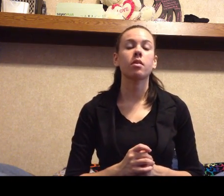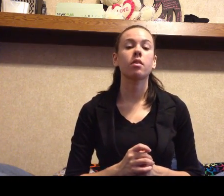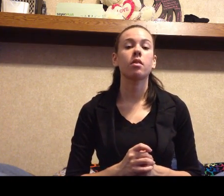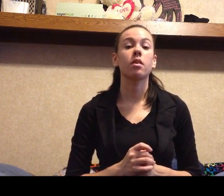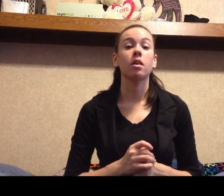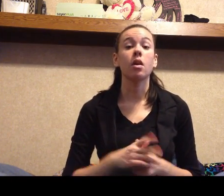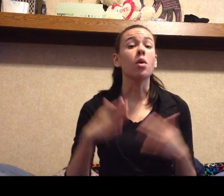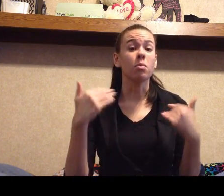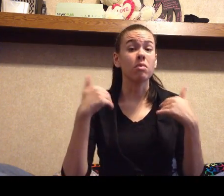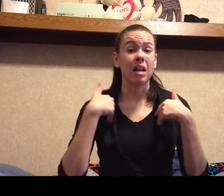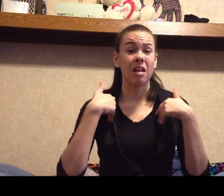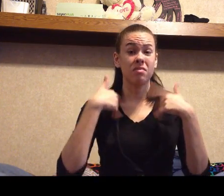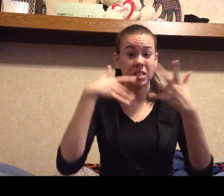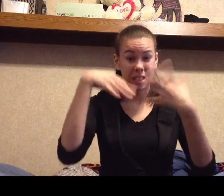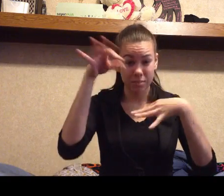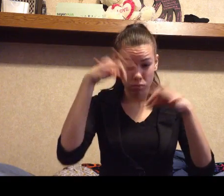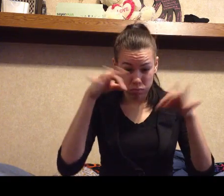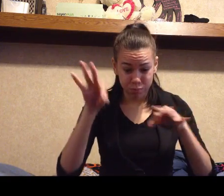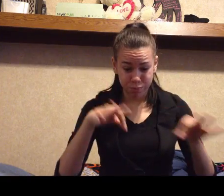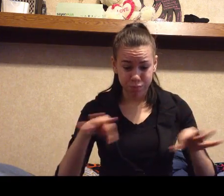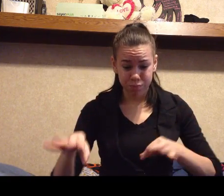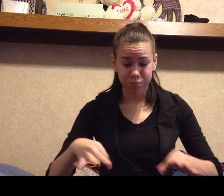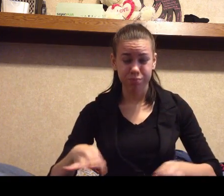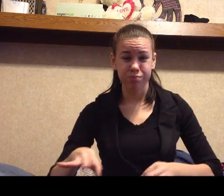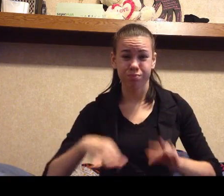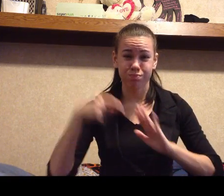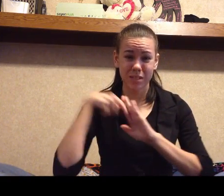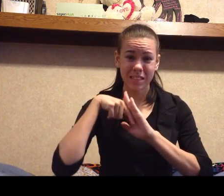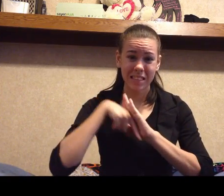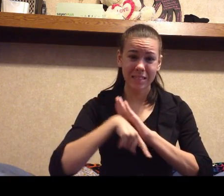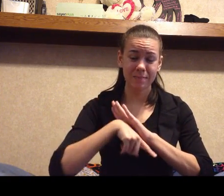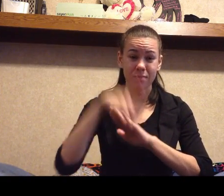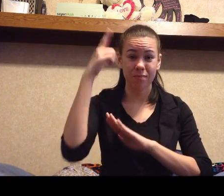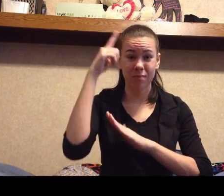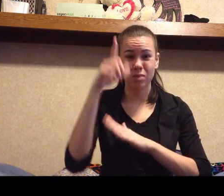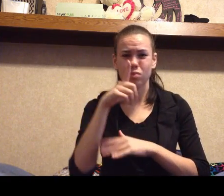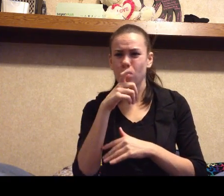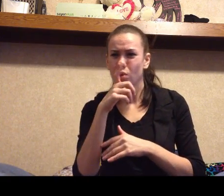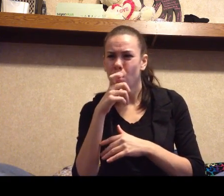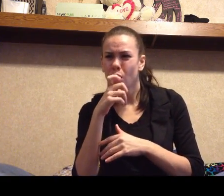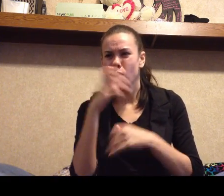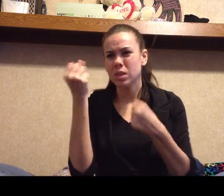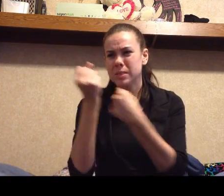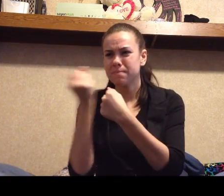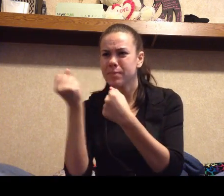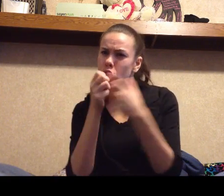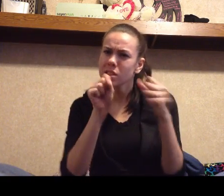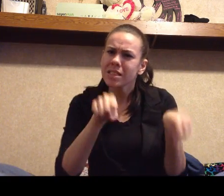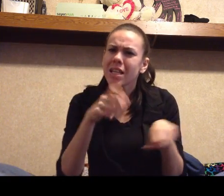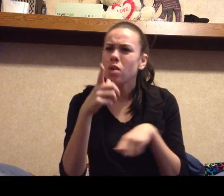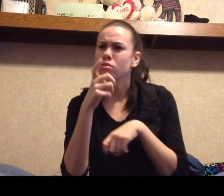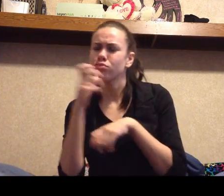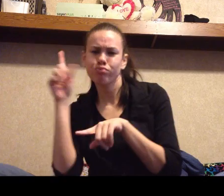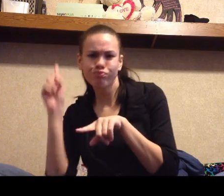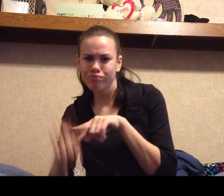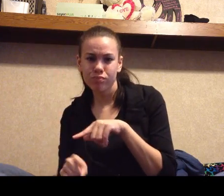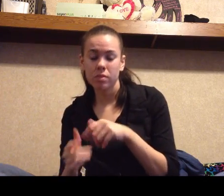sponsor and the application that must be filled out to become such. you will see that in your notebooks under the